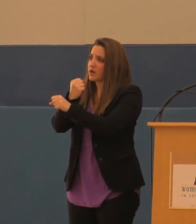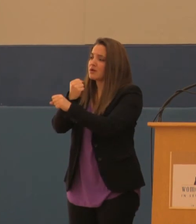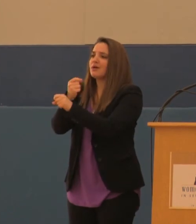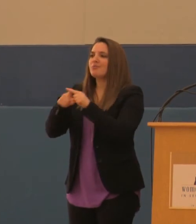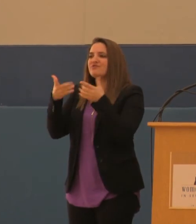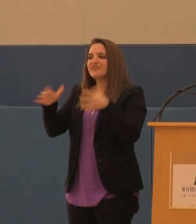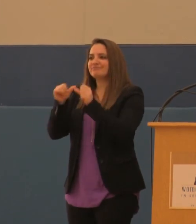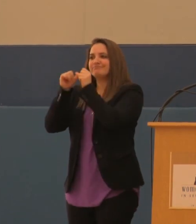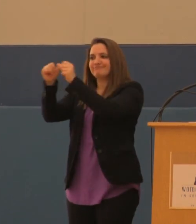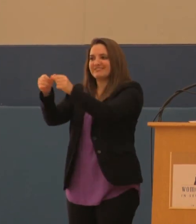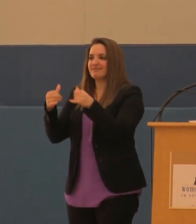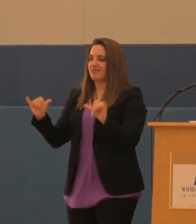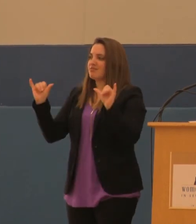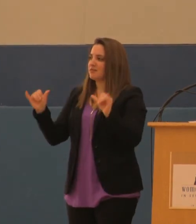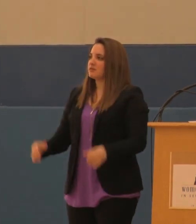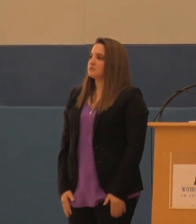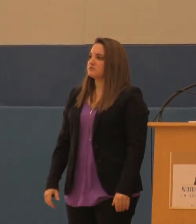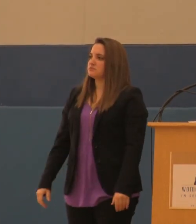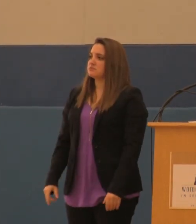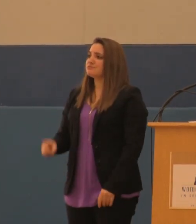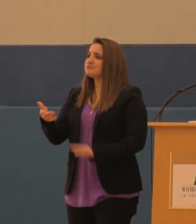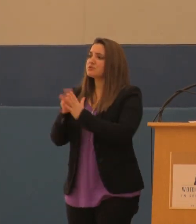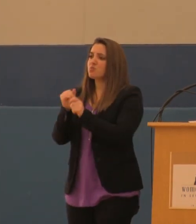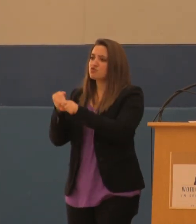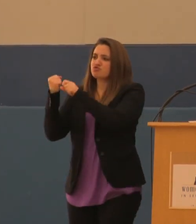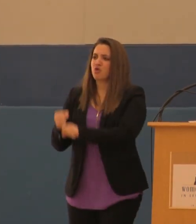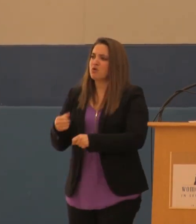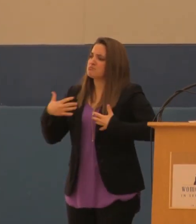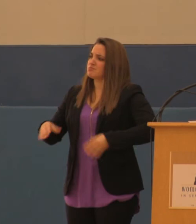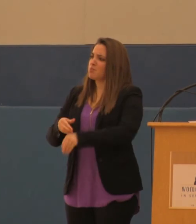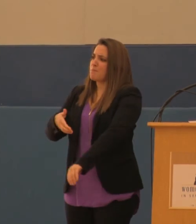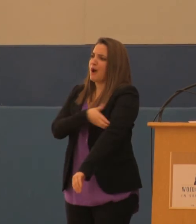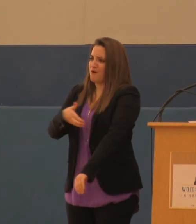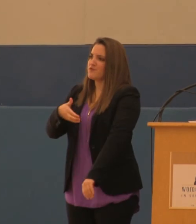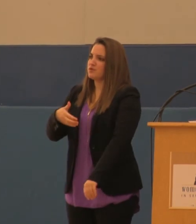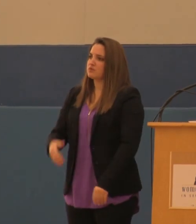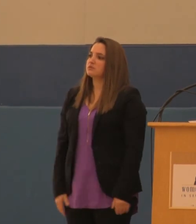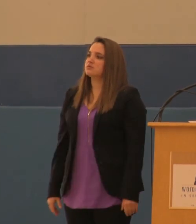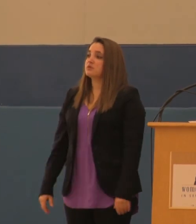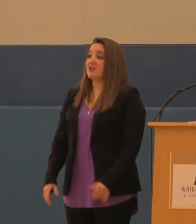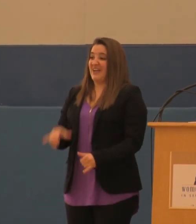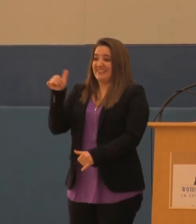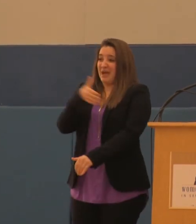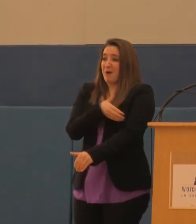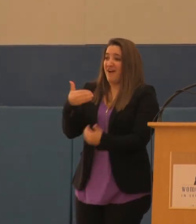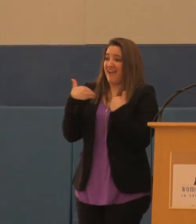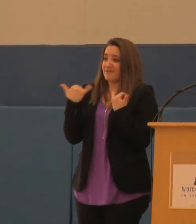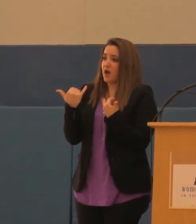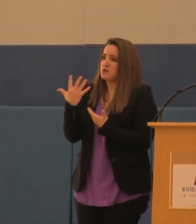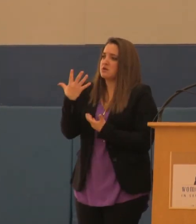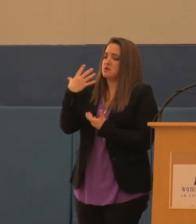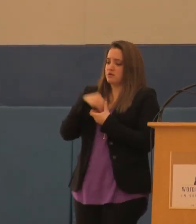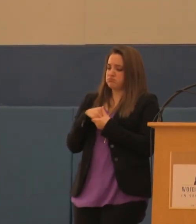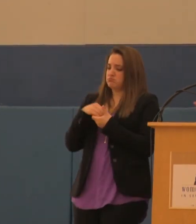persisted. You've grown stronger, more powerful as a result. Now take that power and join